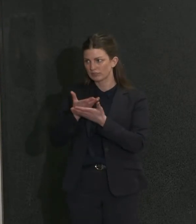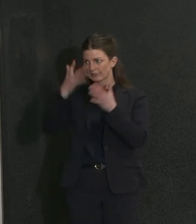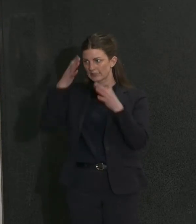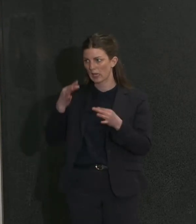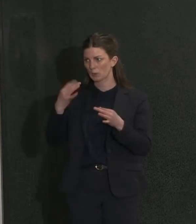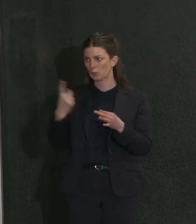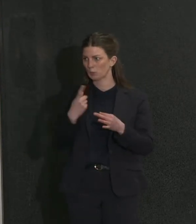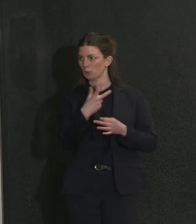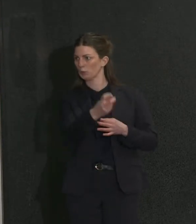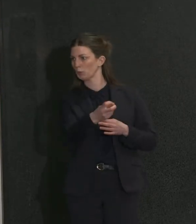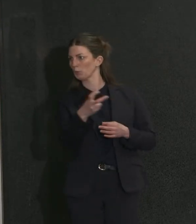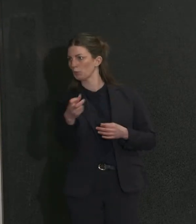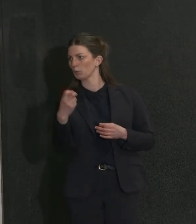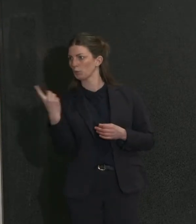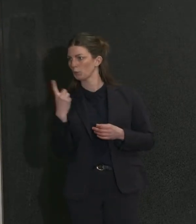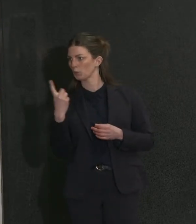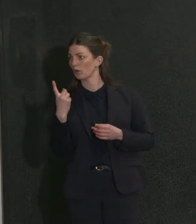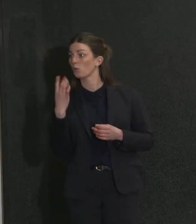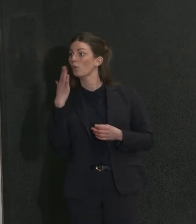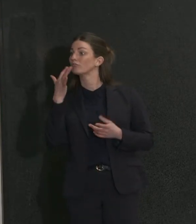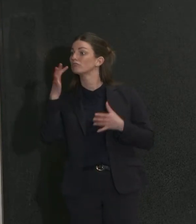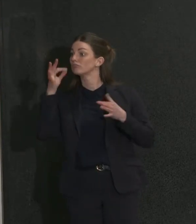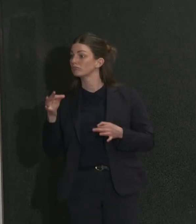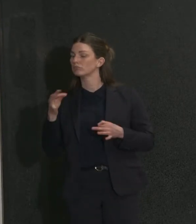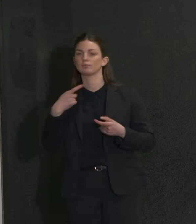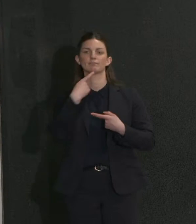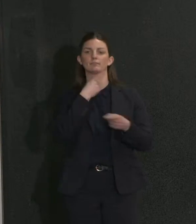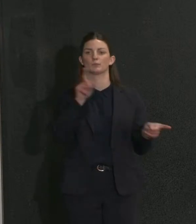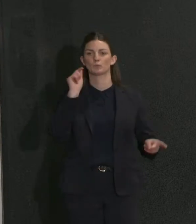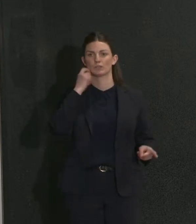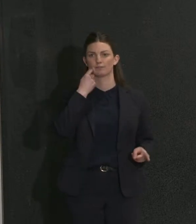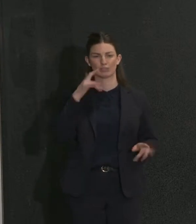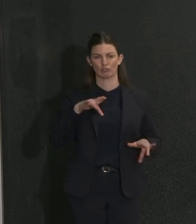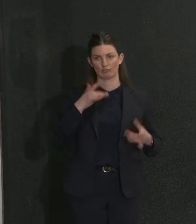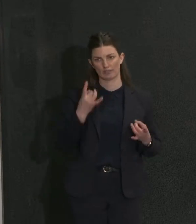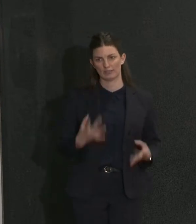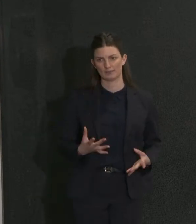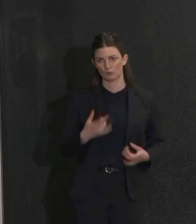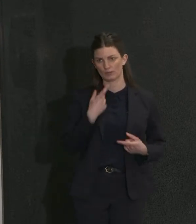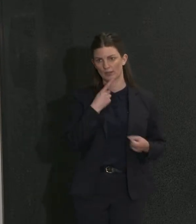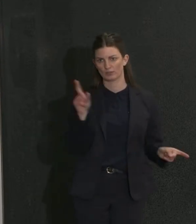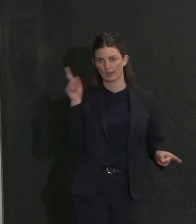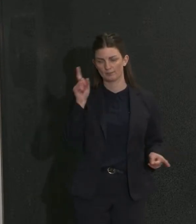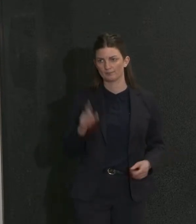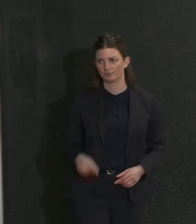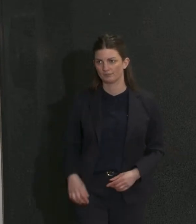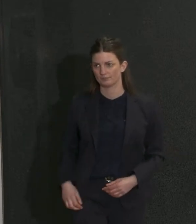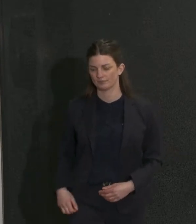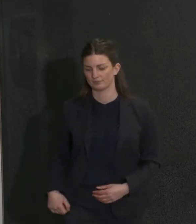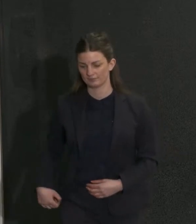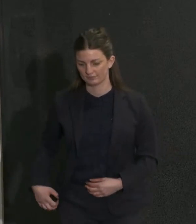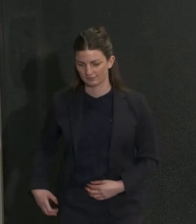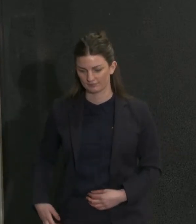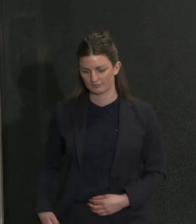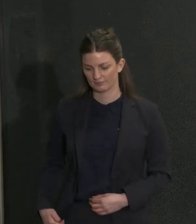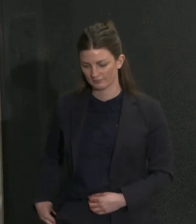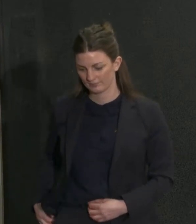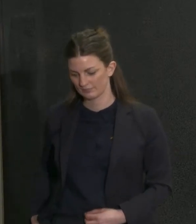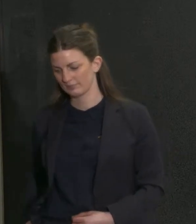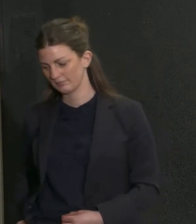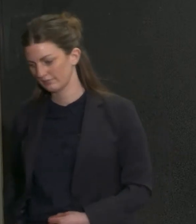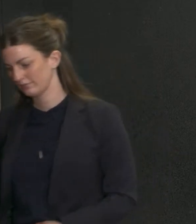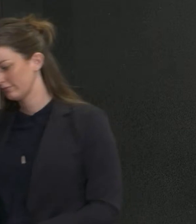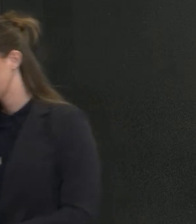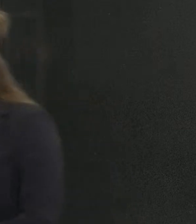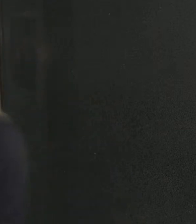they go. And as soon as we've made those decisions, we'll let you know. The New South Wales Premier is now talking about zero community cases